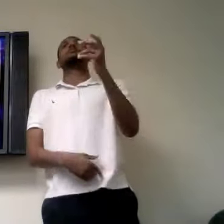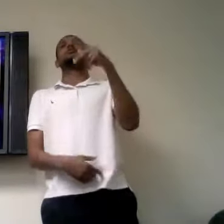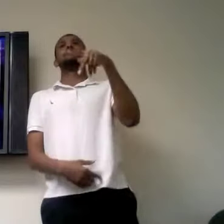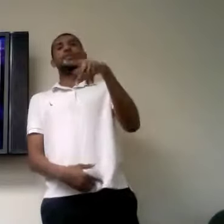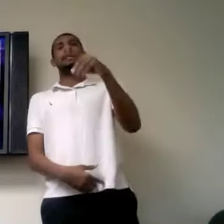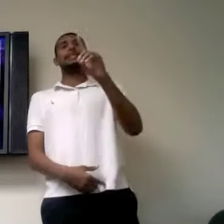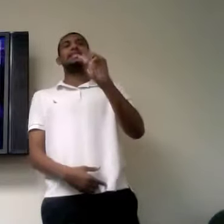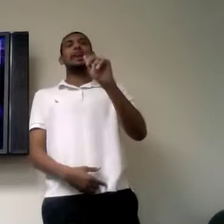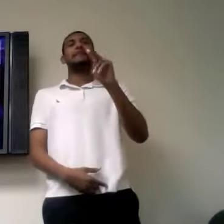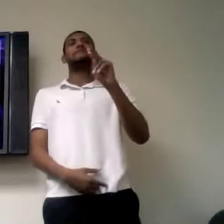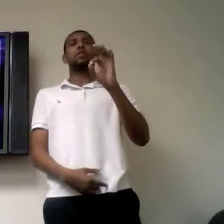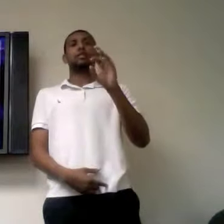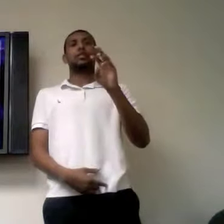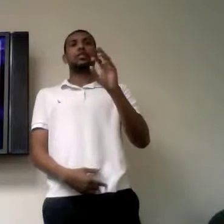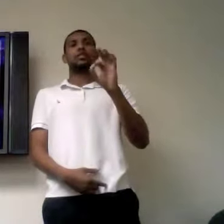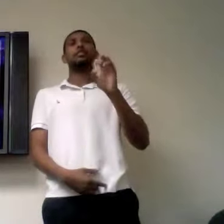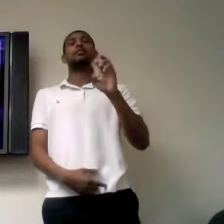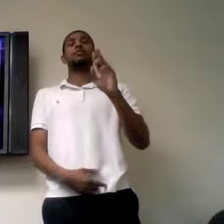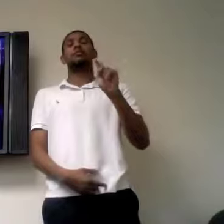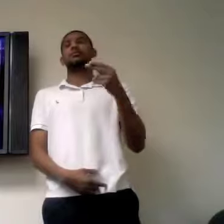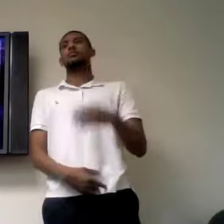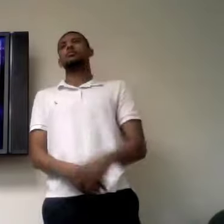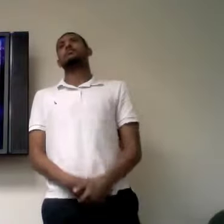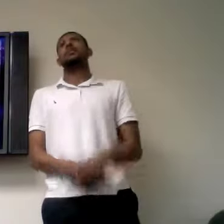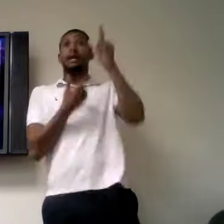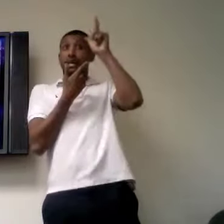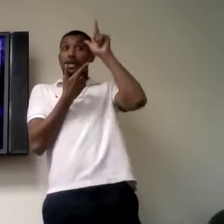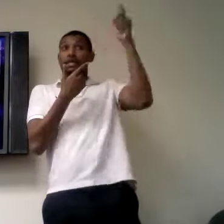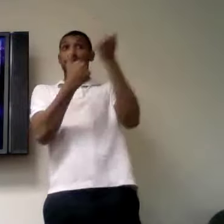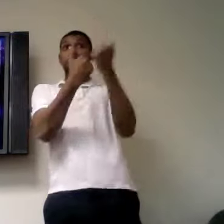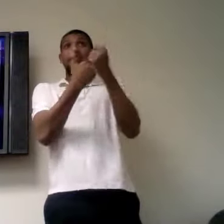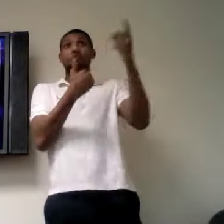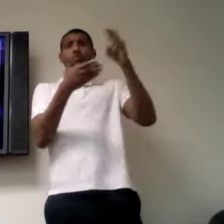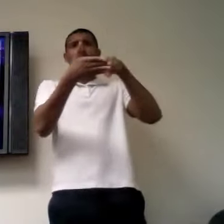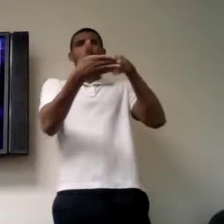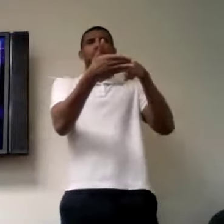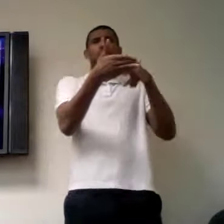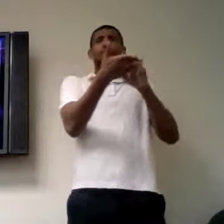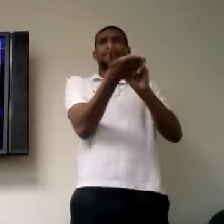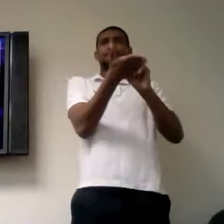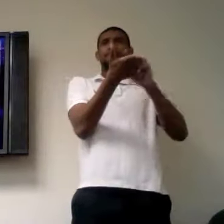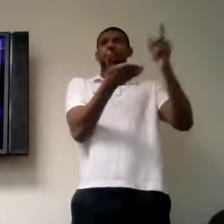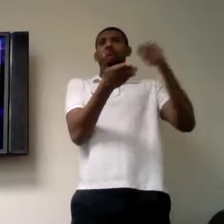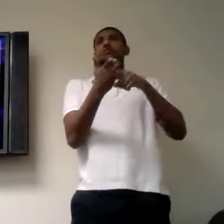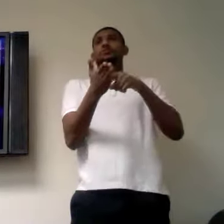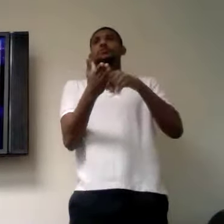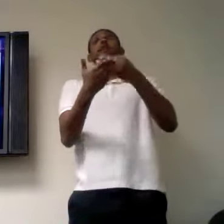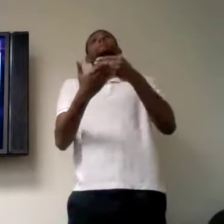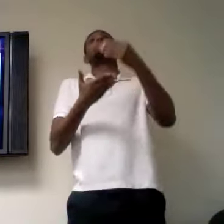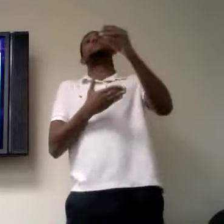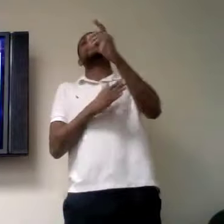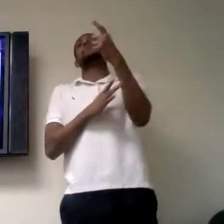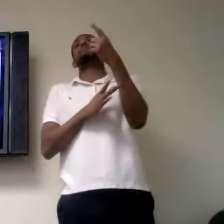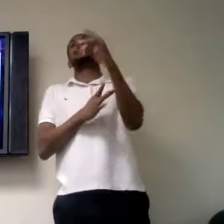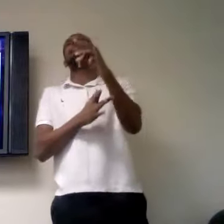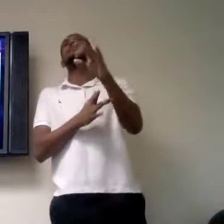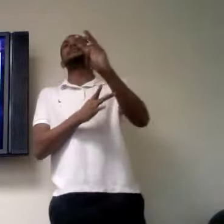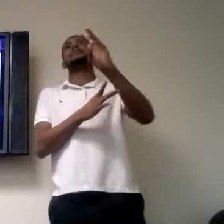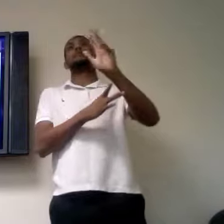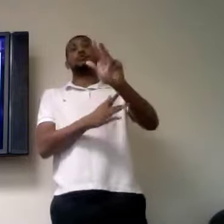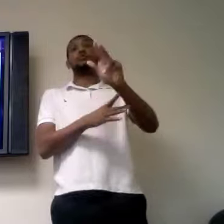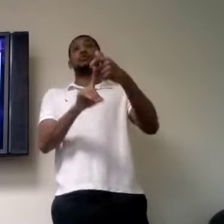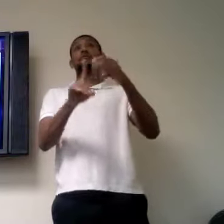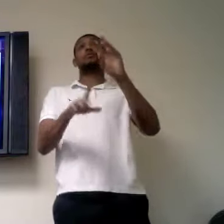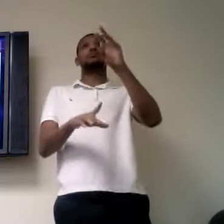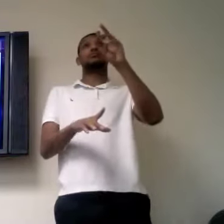Rock Island Argus. Lincoln supporters read the Rock Island Union, which had been purchased in 1863 by Myron Barnes,